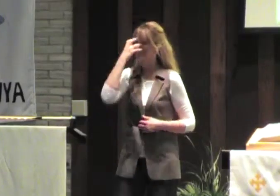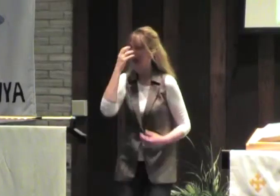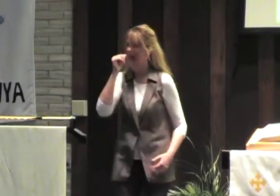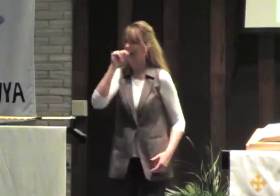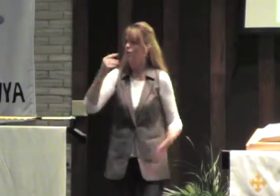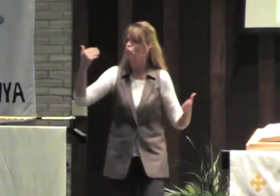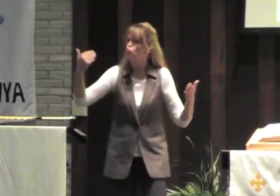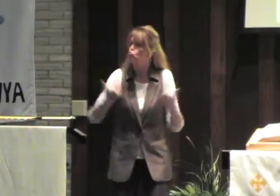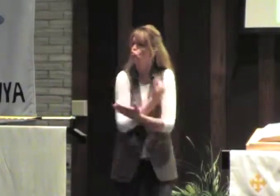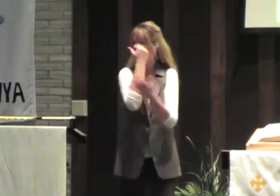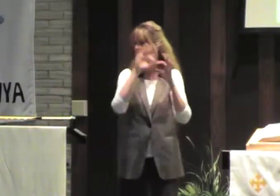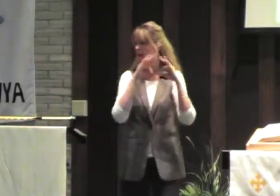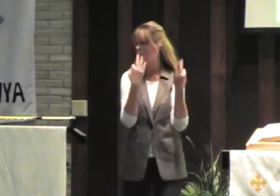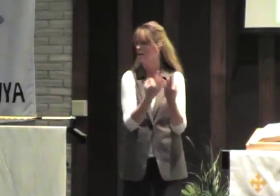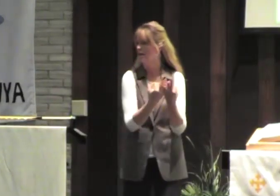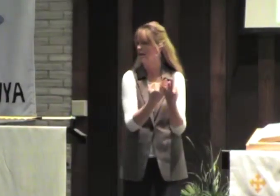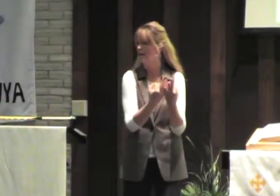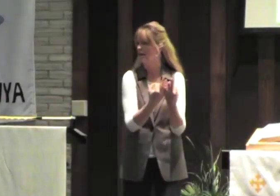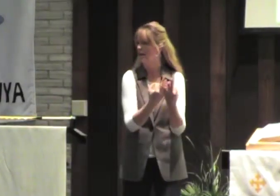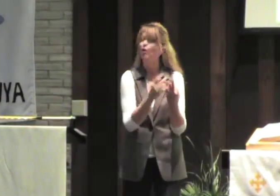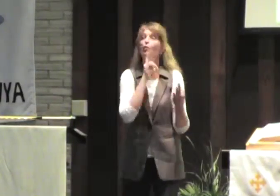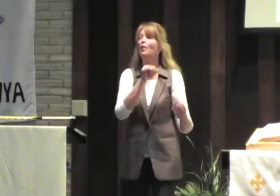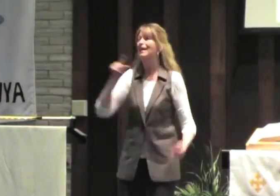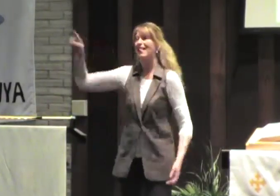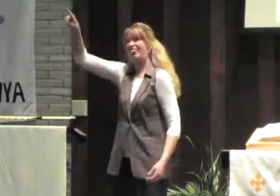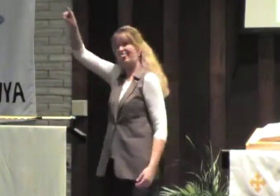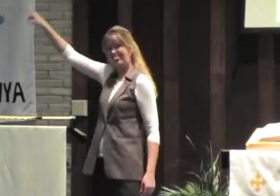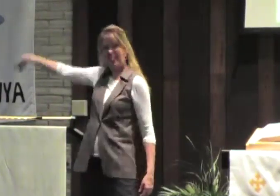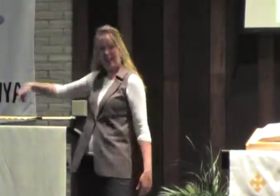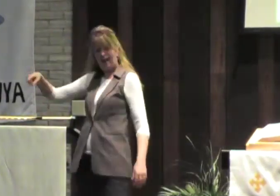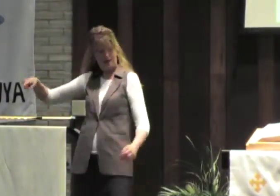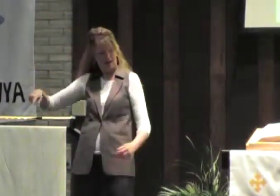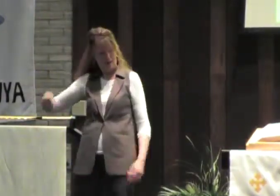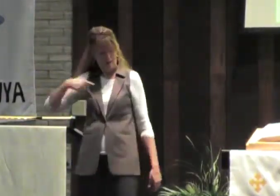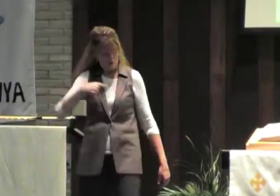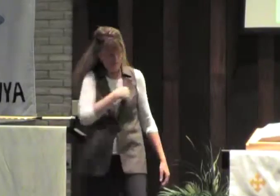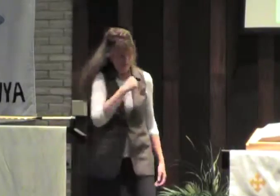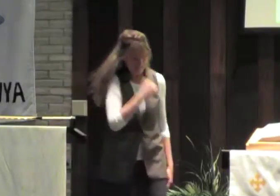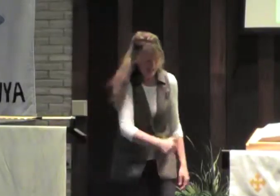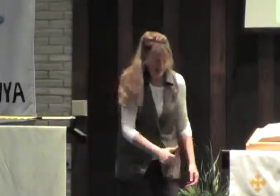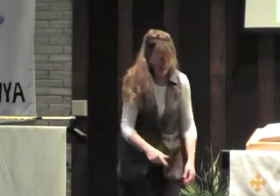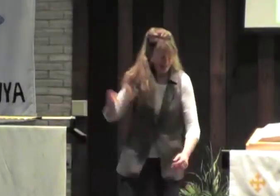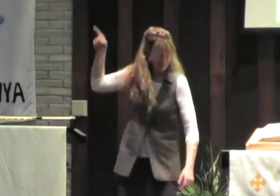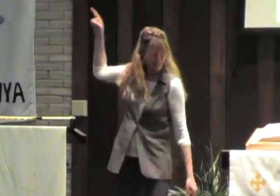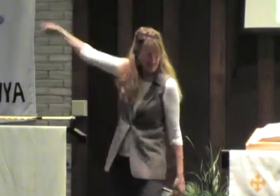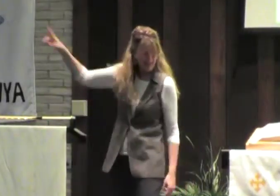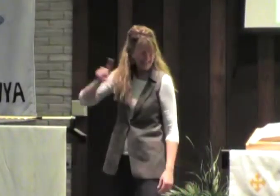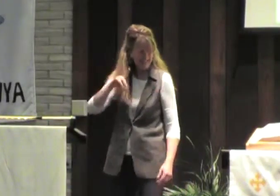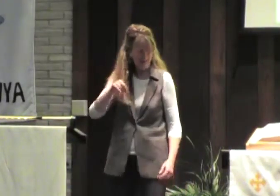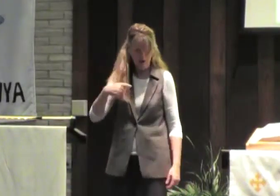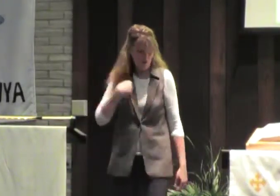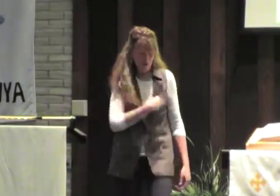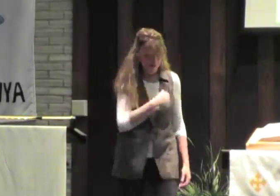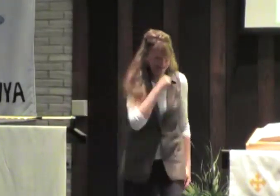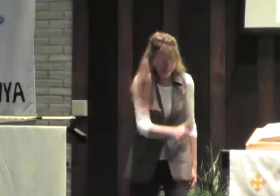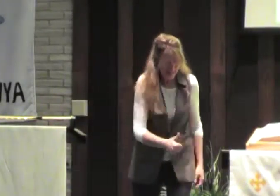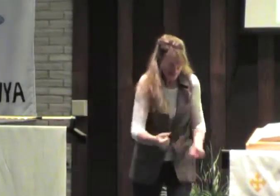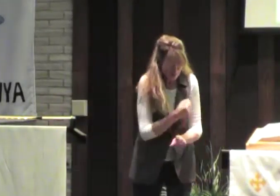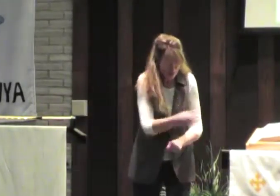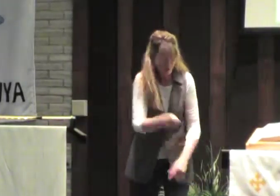article. So the orphans get mad at the new family, and really it wasn't them. You know, the new family's like, it wasn't us, it was the old